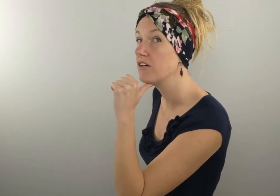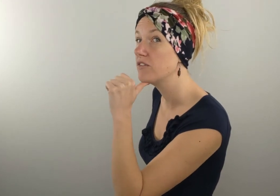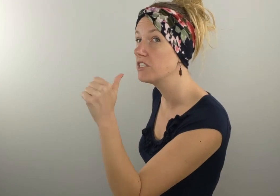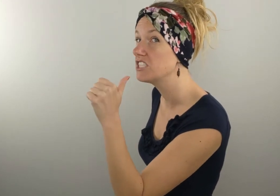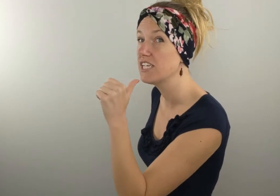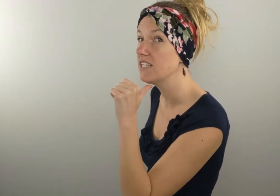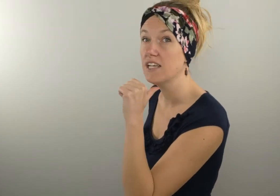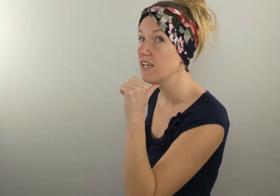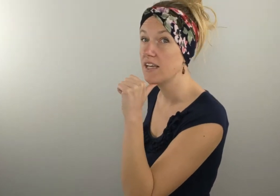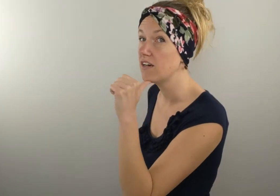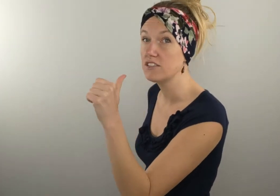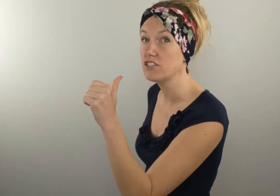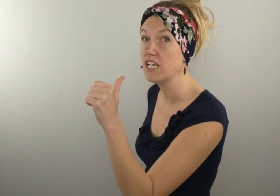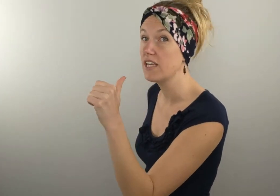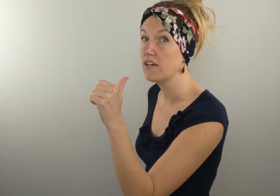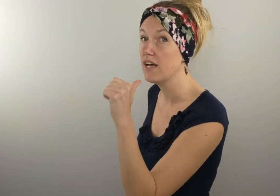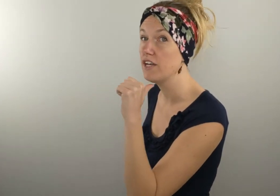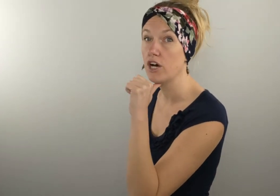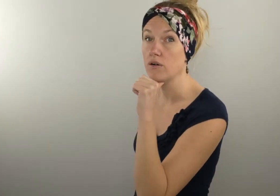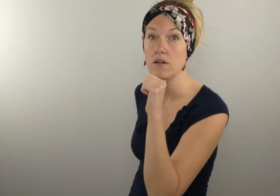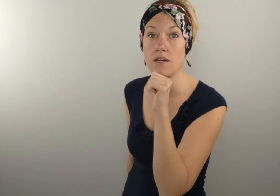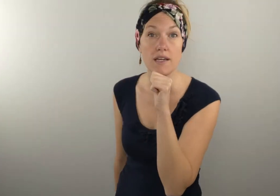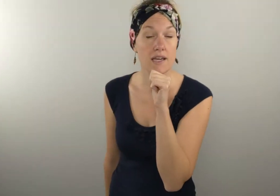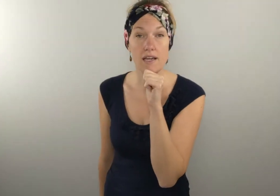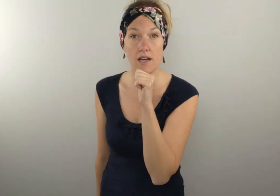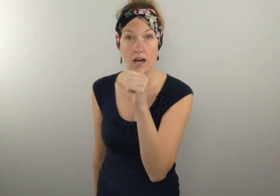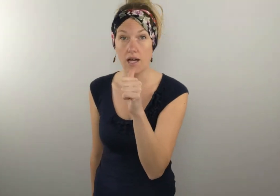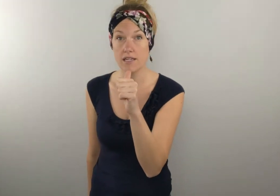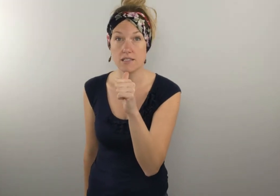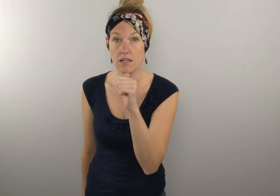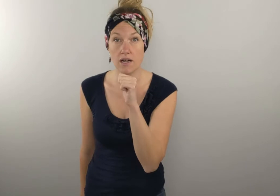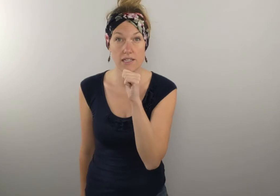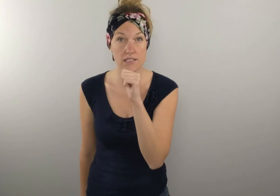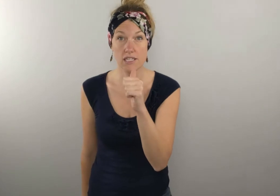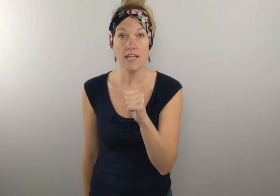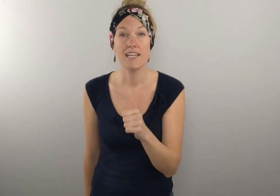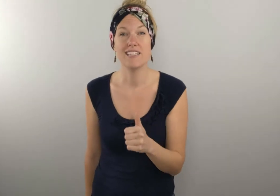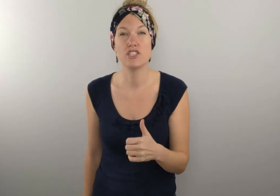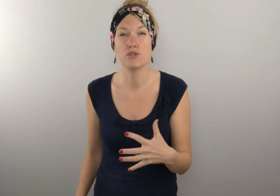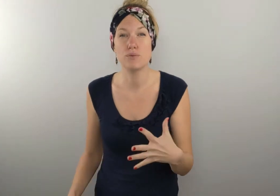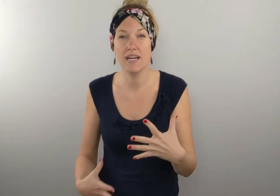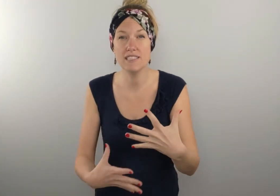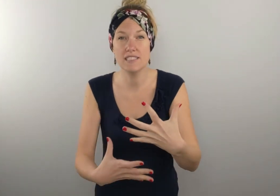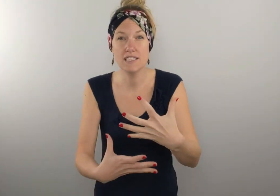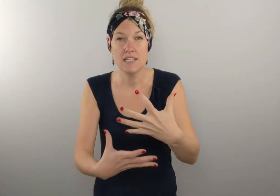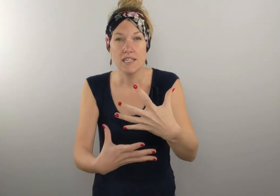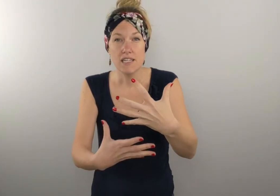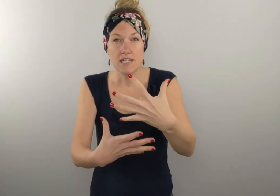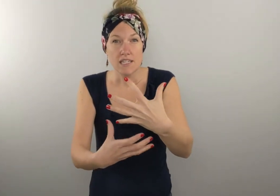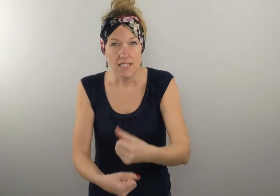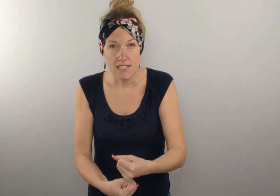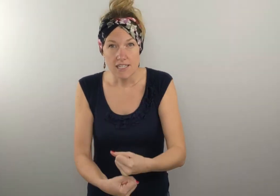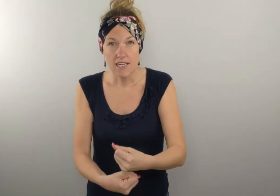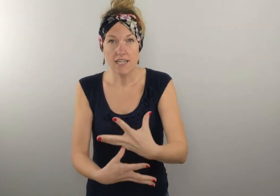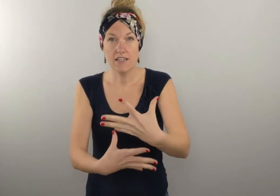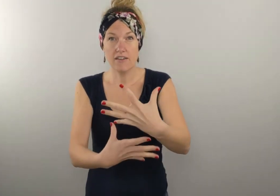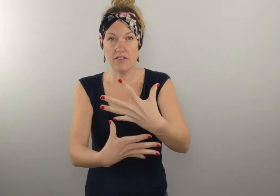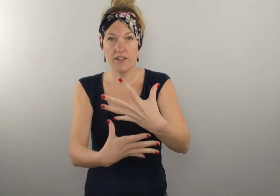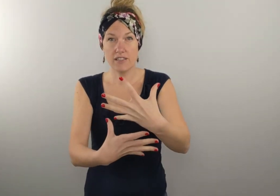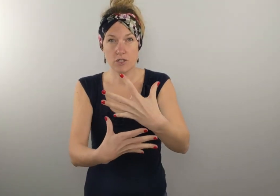your chin and also shaking your head no. Okay, I not. And then trust. Okay, you have your fingers open